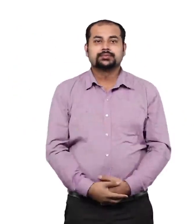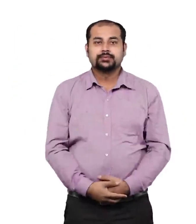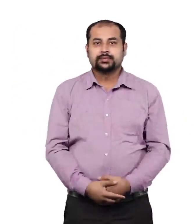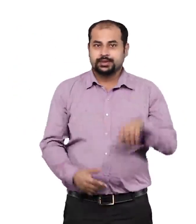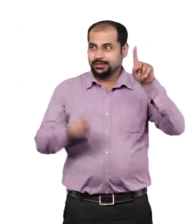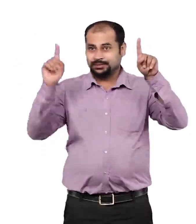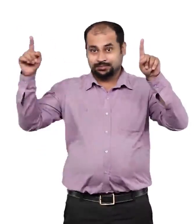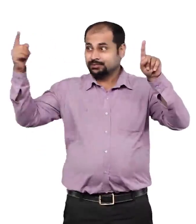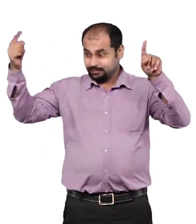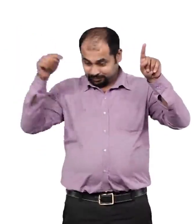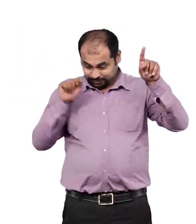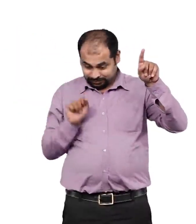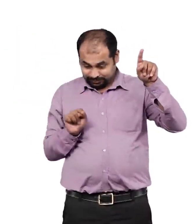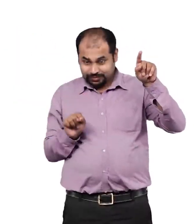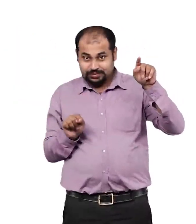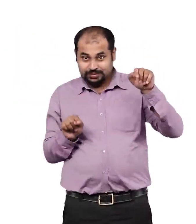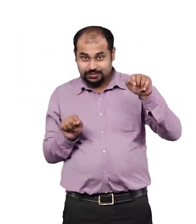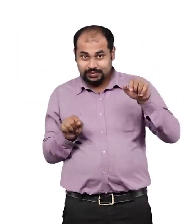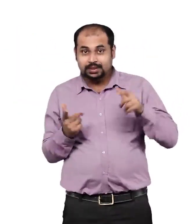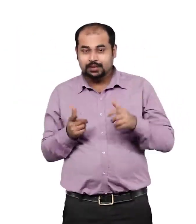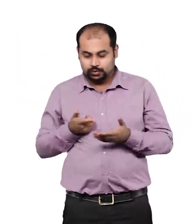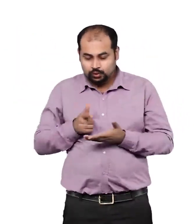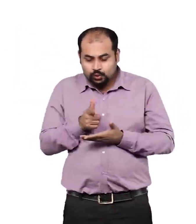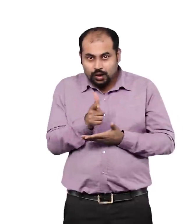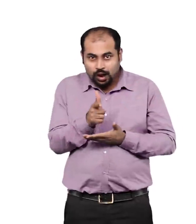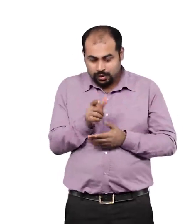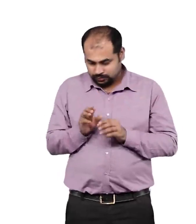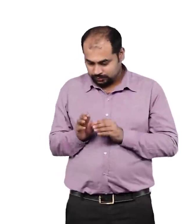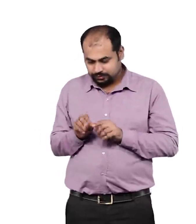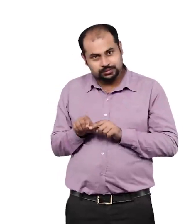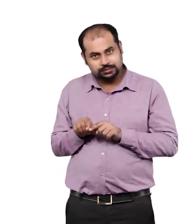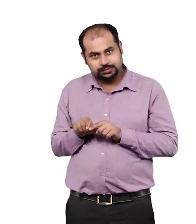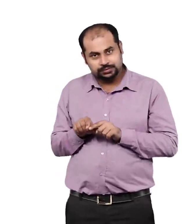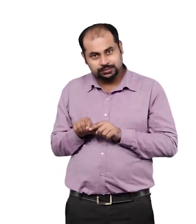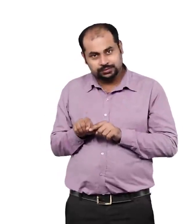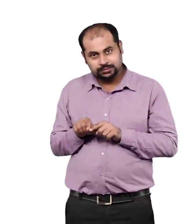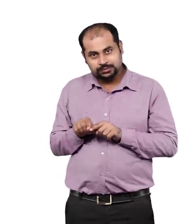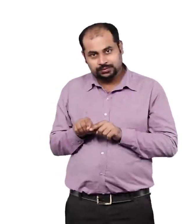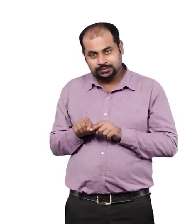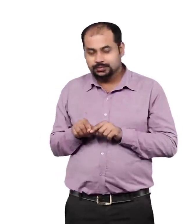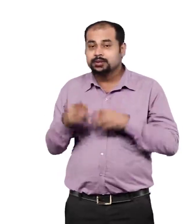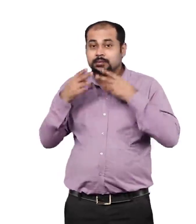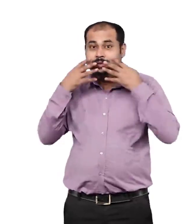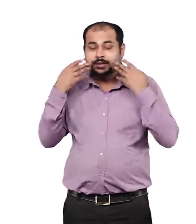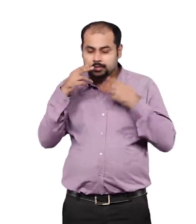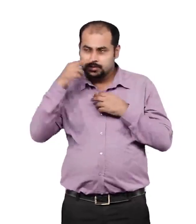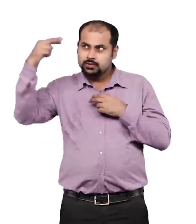The cat is looking at a rat sitting at bottom center near a bowl of milk.